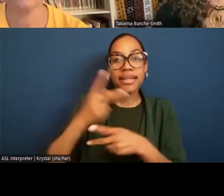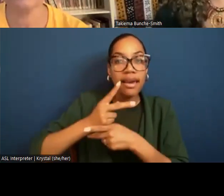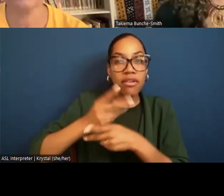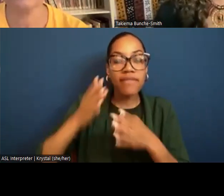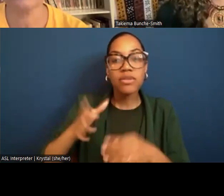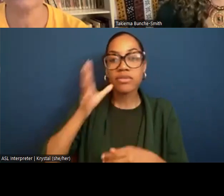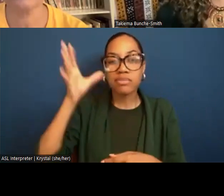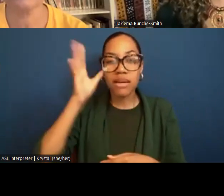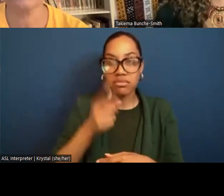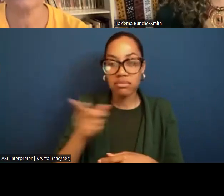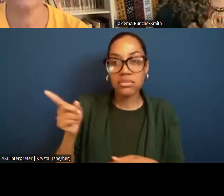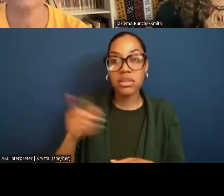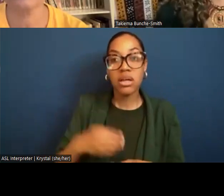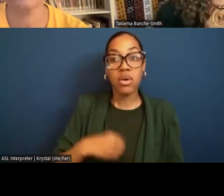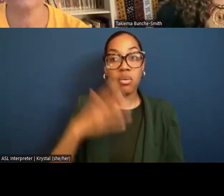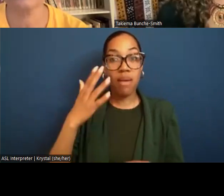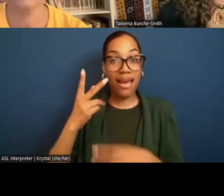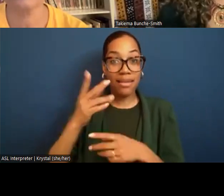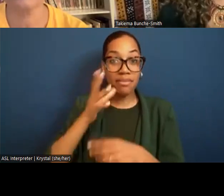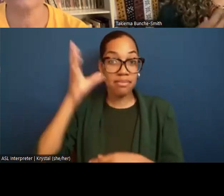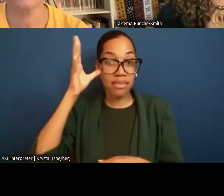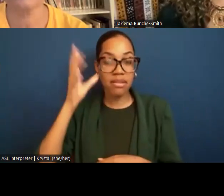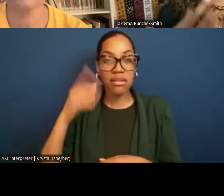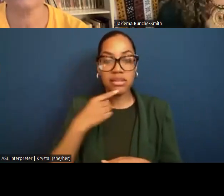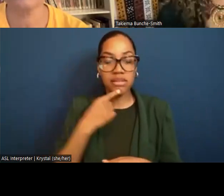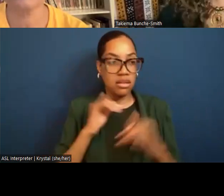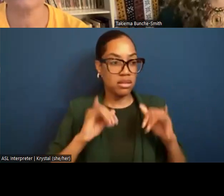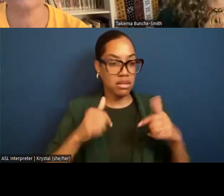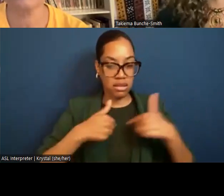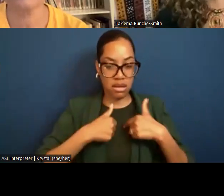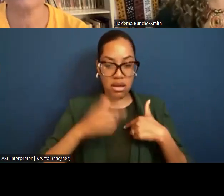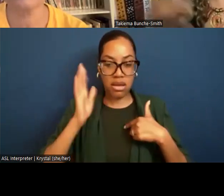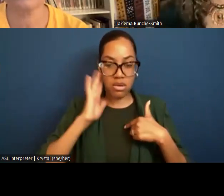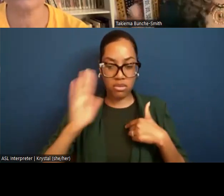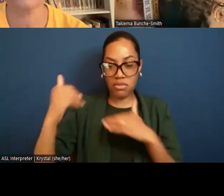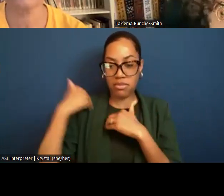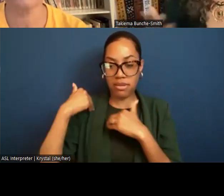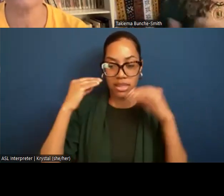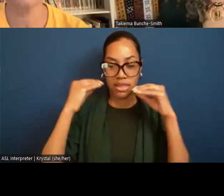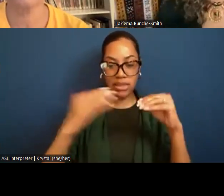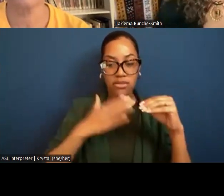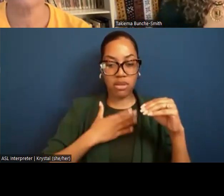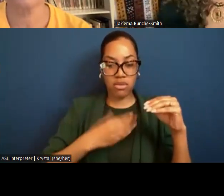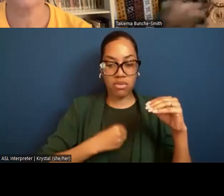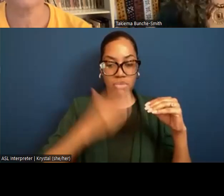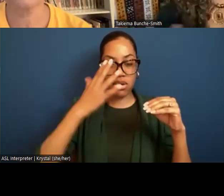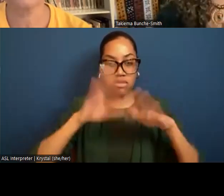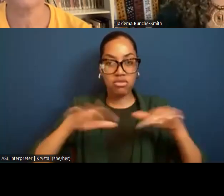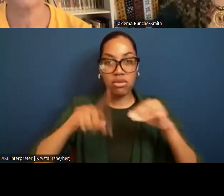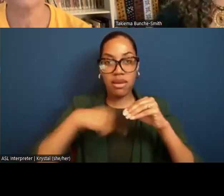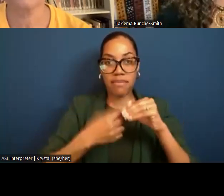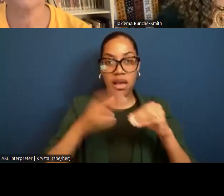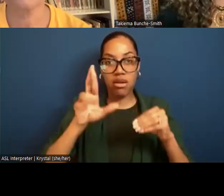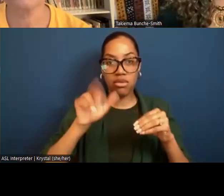actually am the one that I'm going to be taking responsibility for and pride in, like, teaching my kid, because, right, school was kind of confusing and